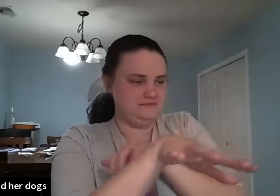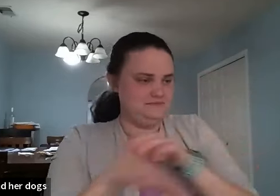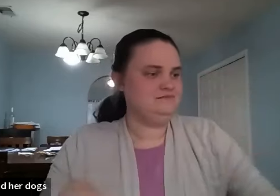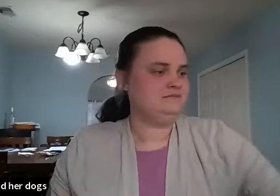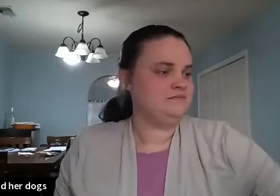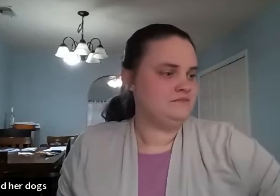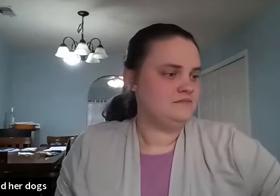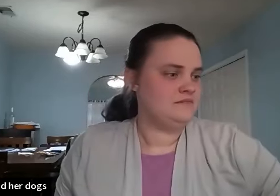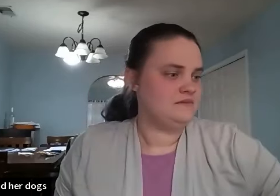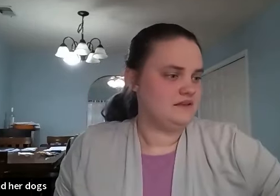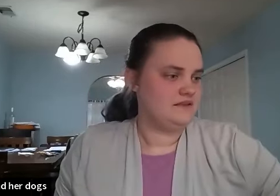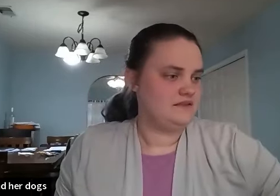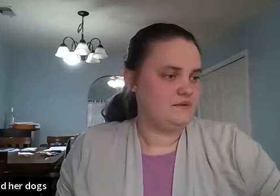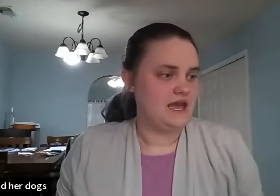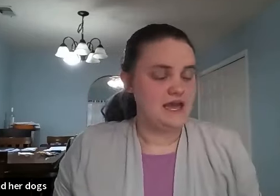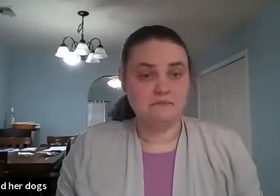mm-hmm. Then we had